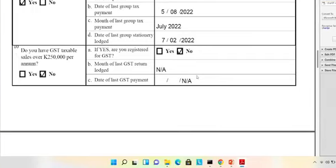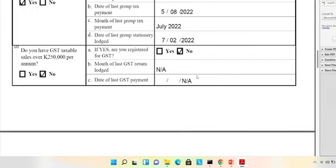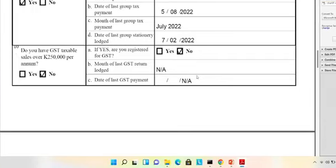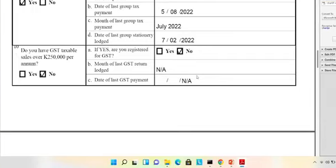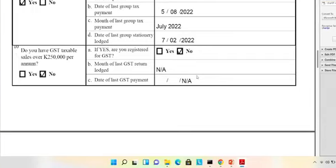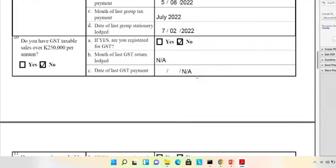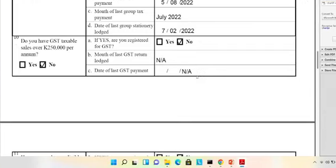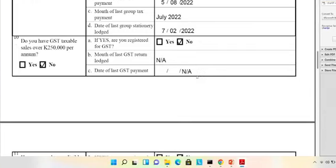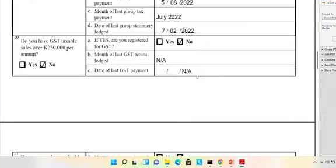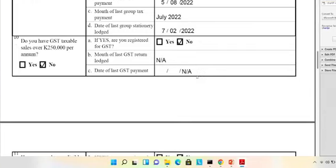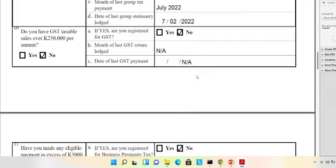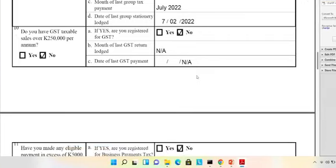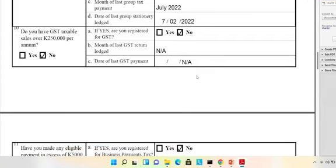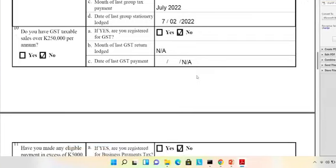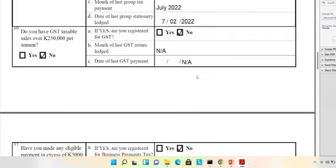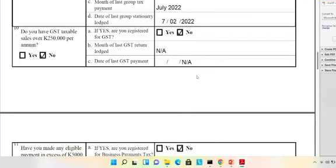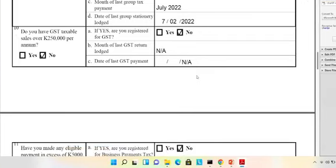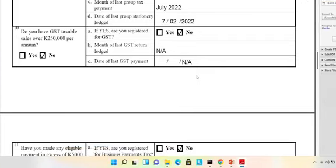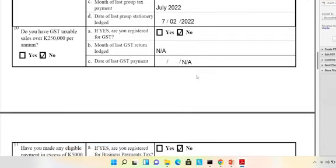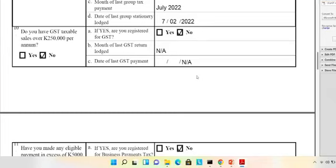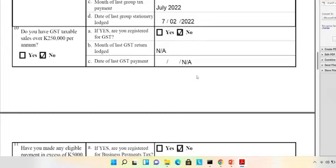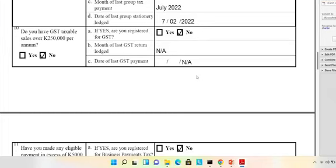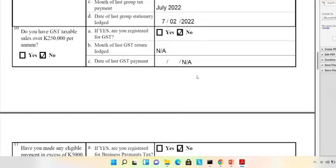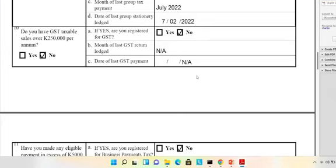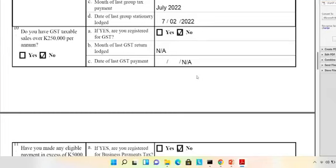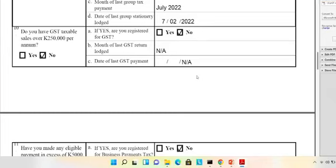the annual reconciliation statement.